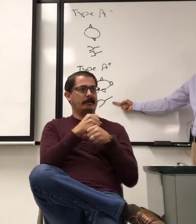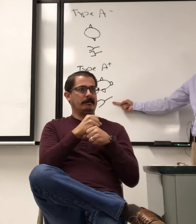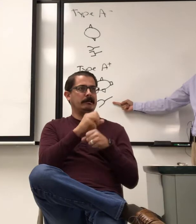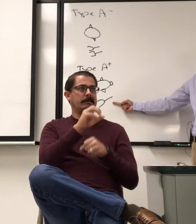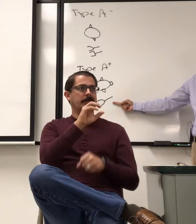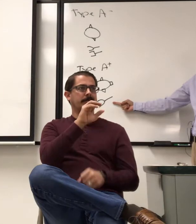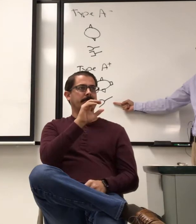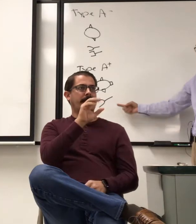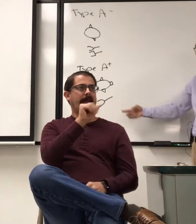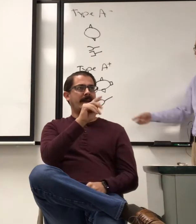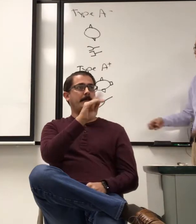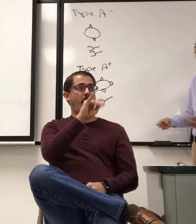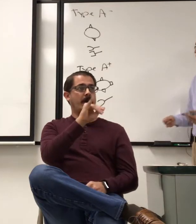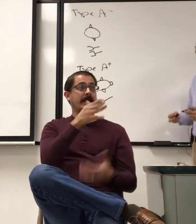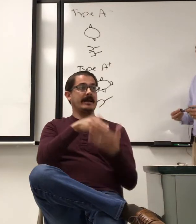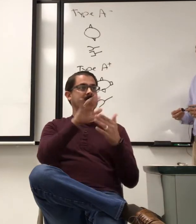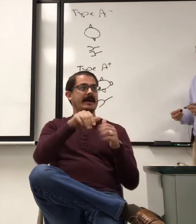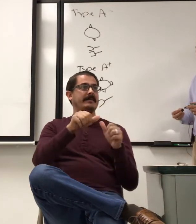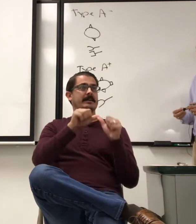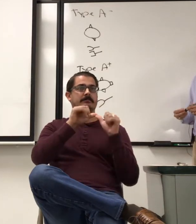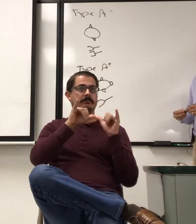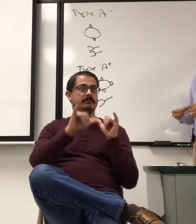life.